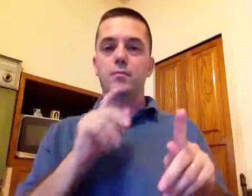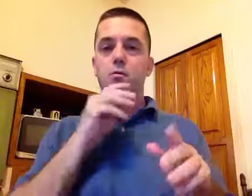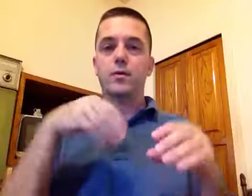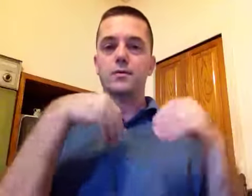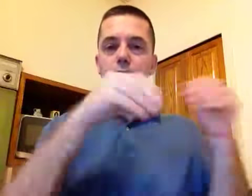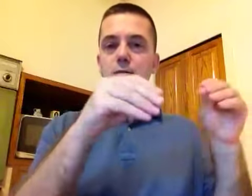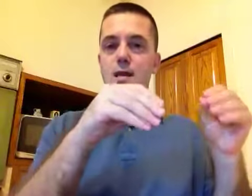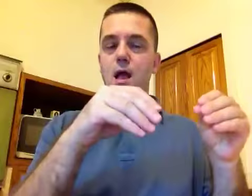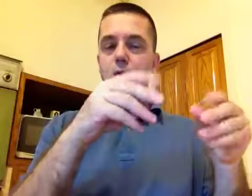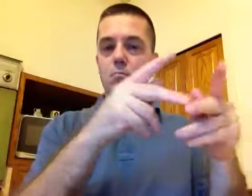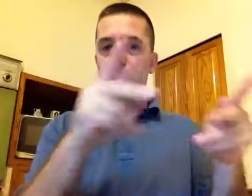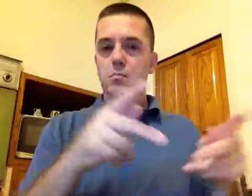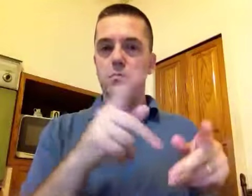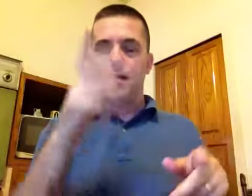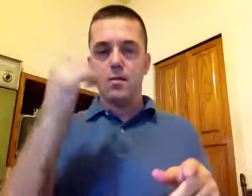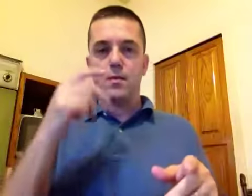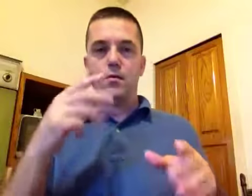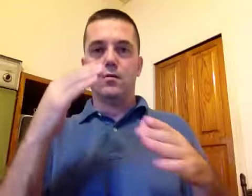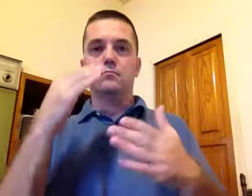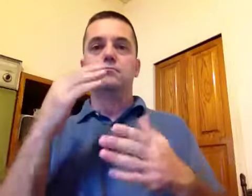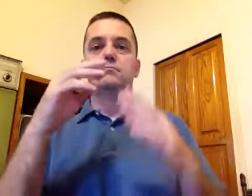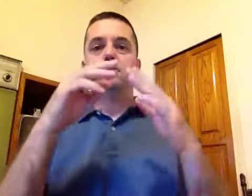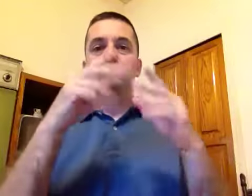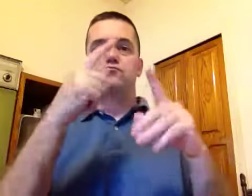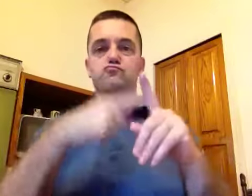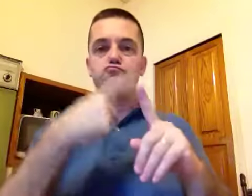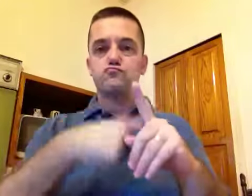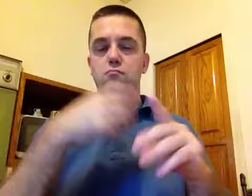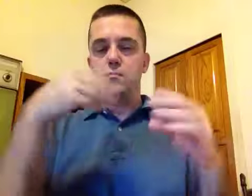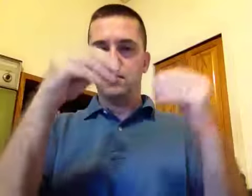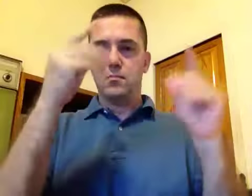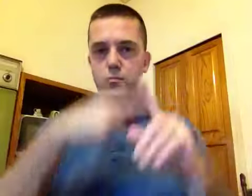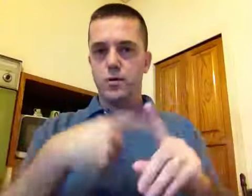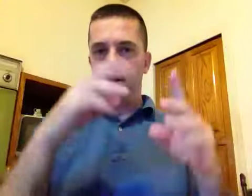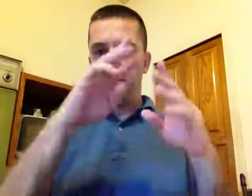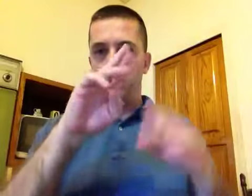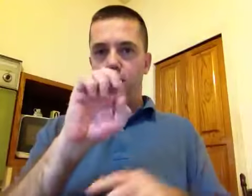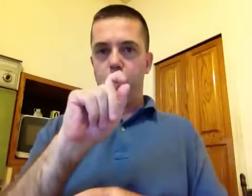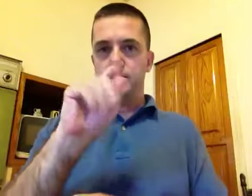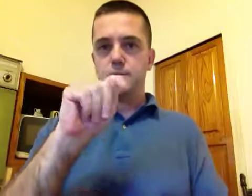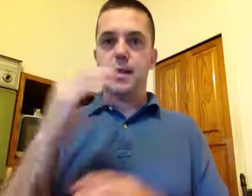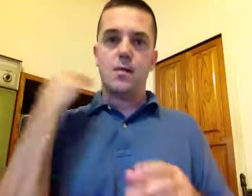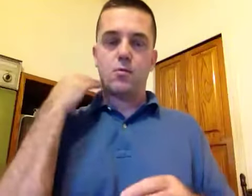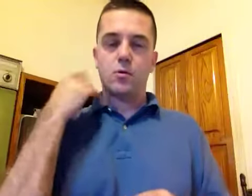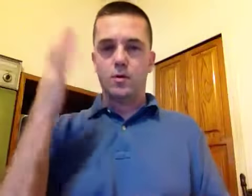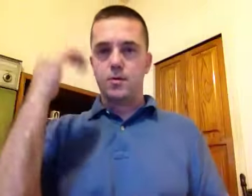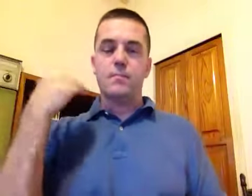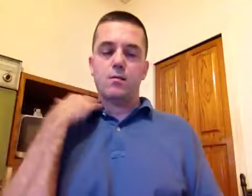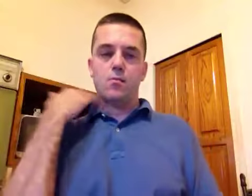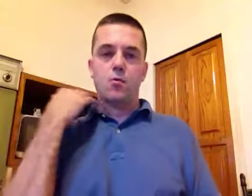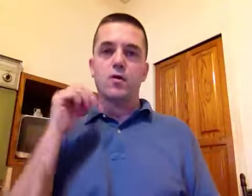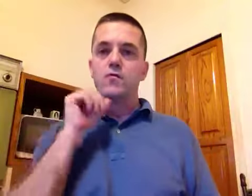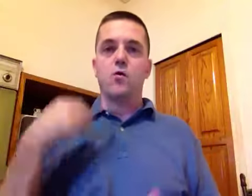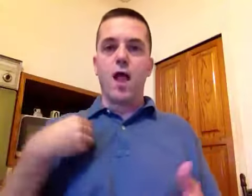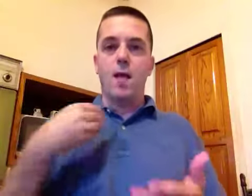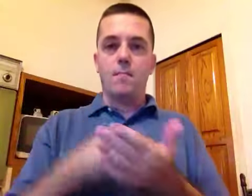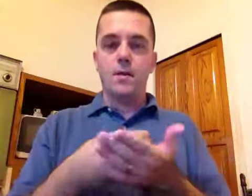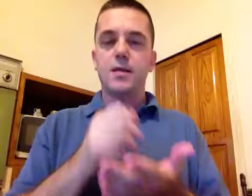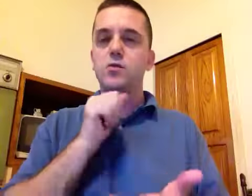That's why they call them real estate brokers. Ryan is in Los Angeles. Hey, Ryan, welcome to the Dave Ramsey Show. Hey, Dave, how are you? Better than